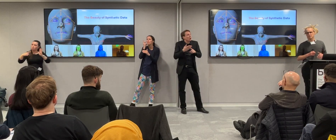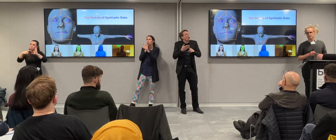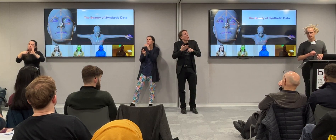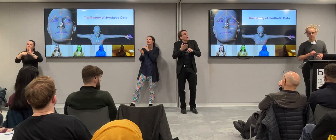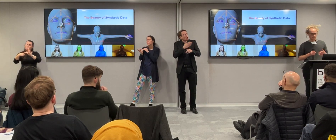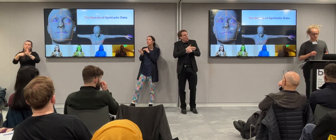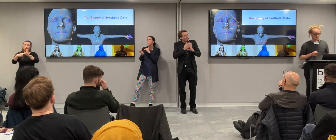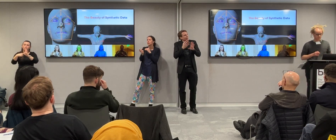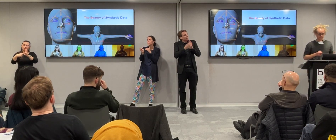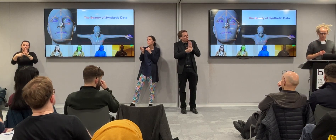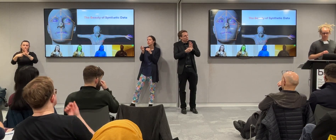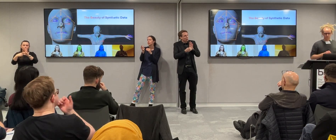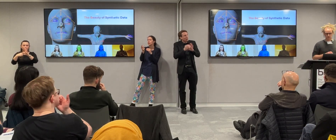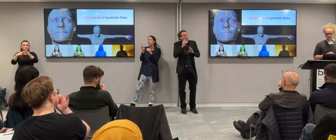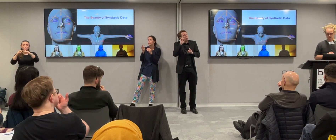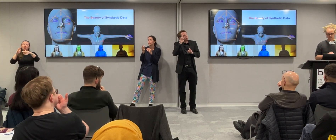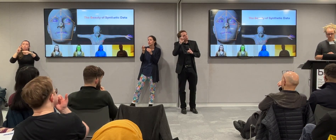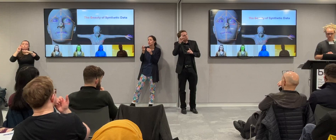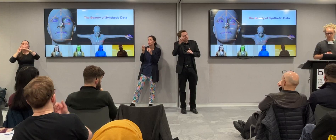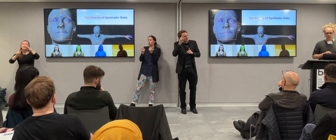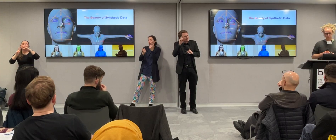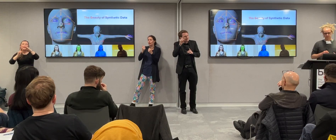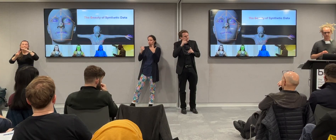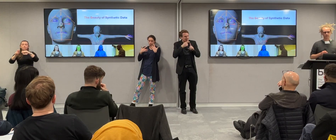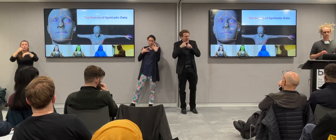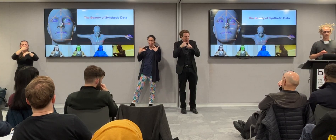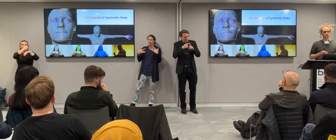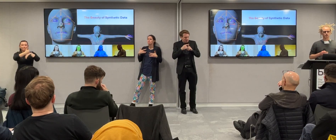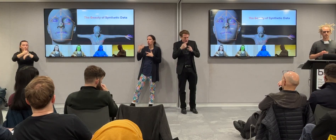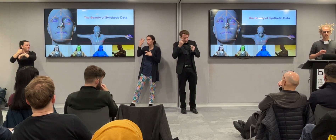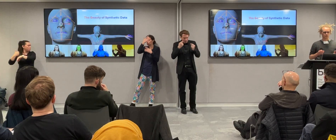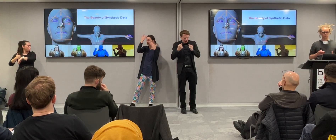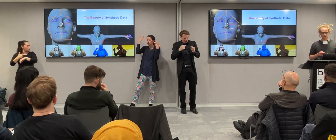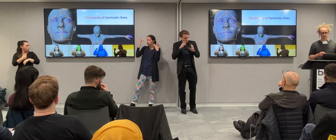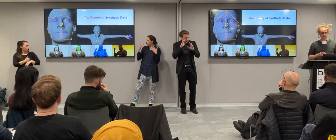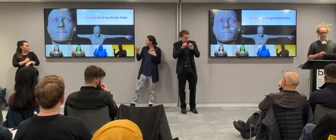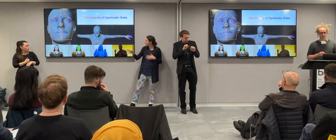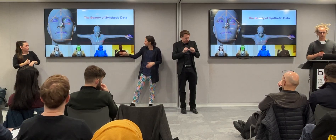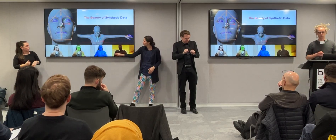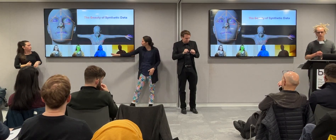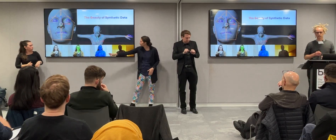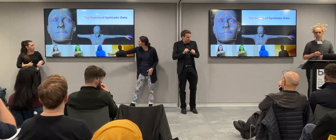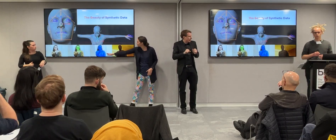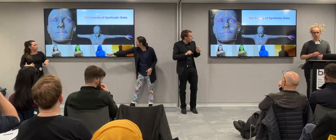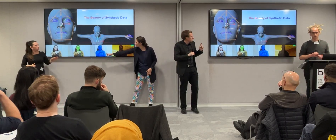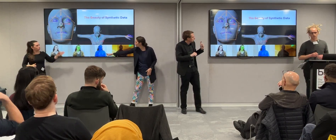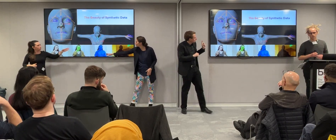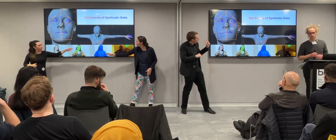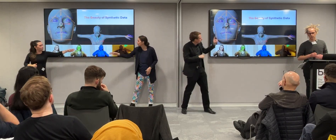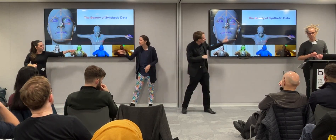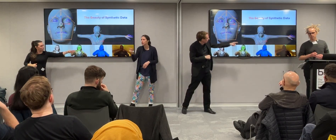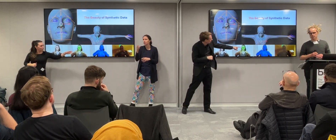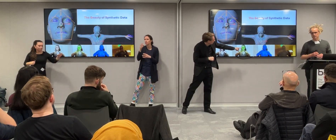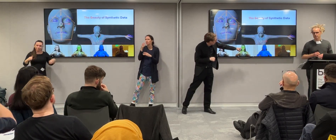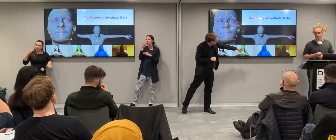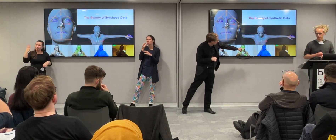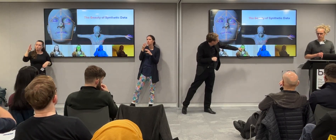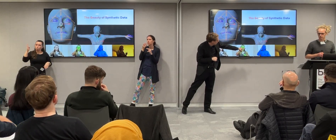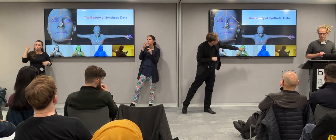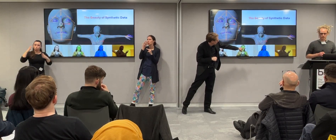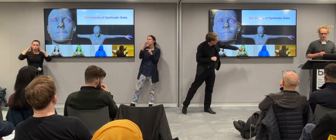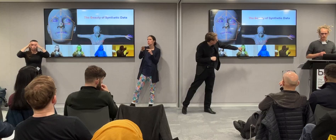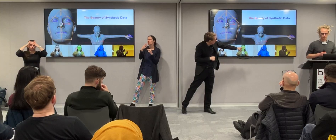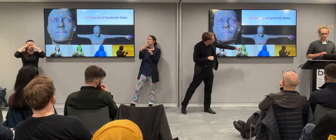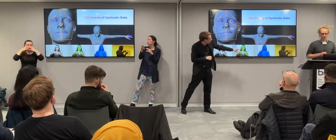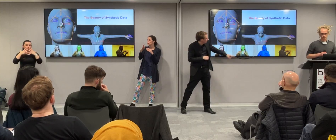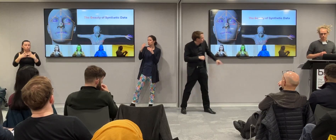predicting the dense landmarks on her body, and then you see in the third image a blue